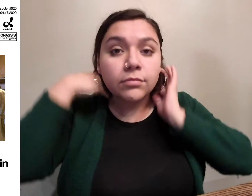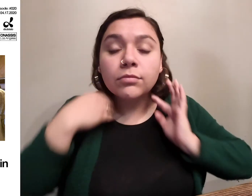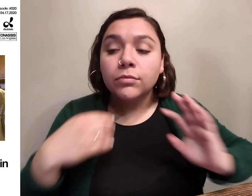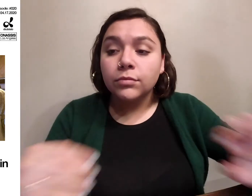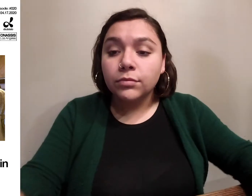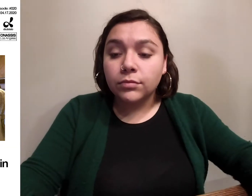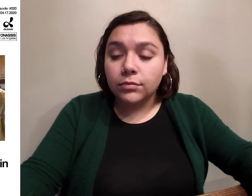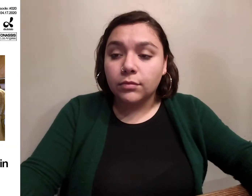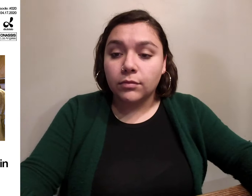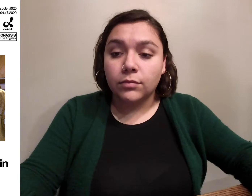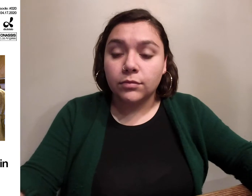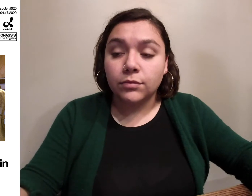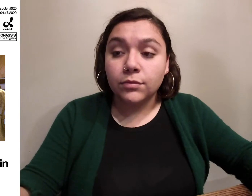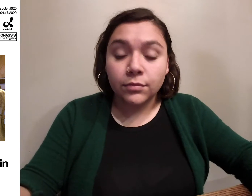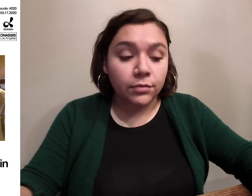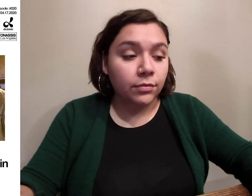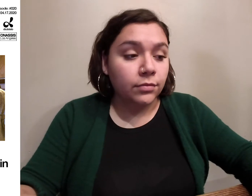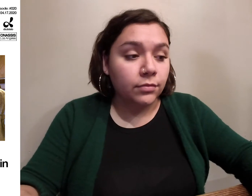Dublab.